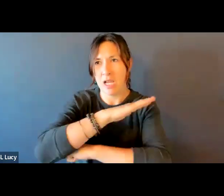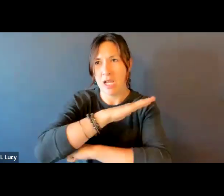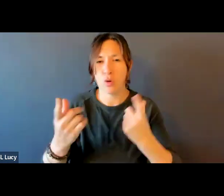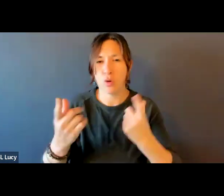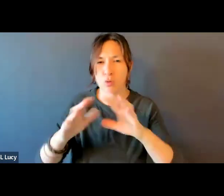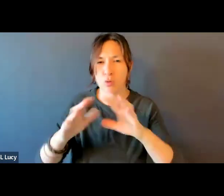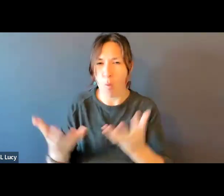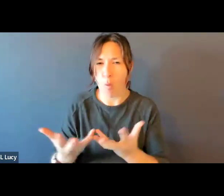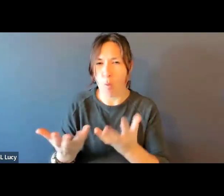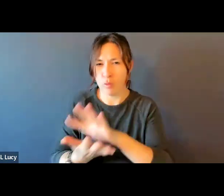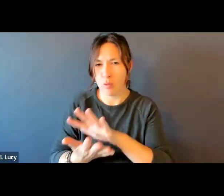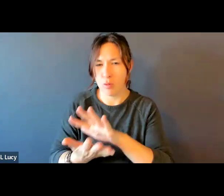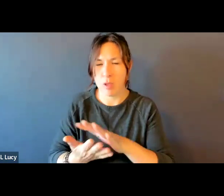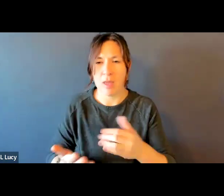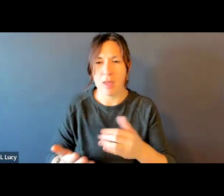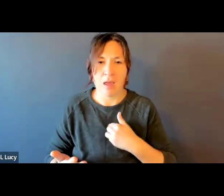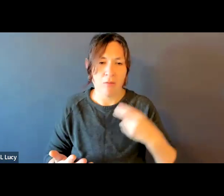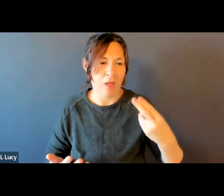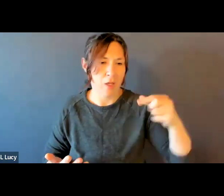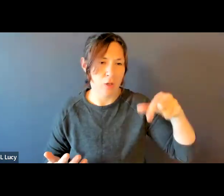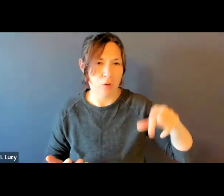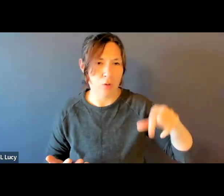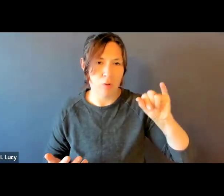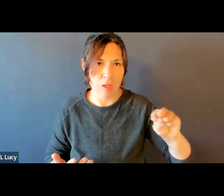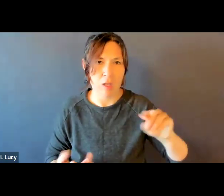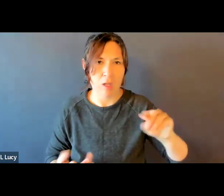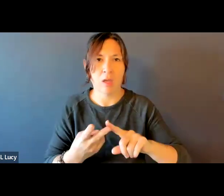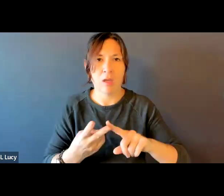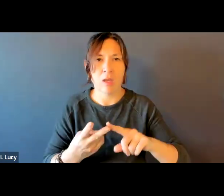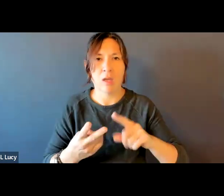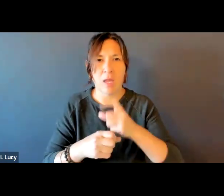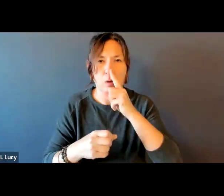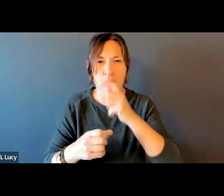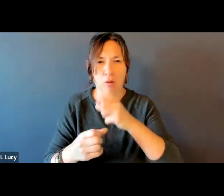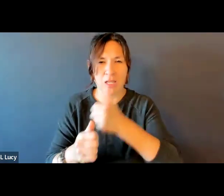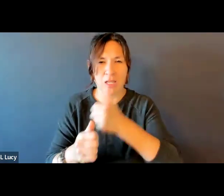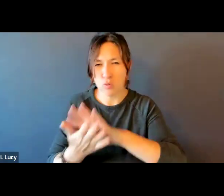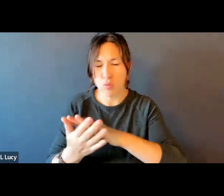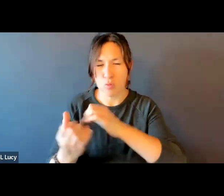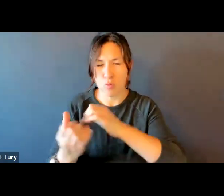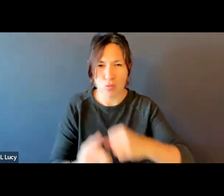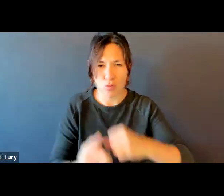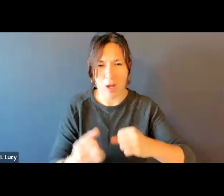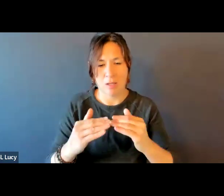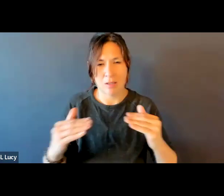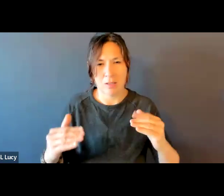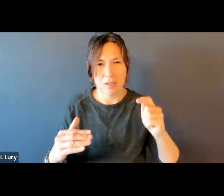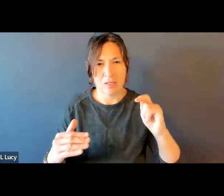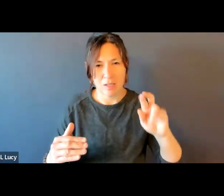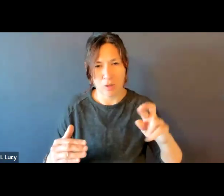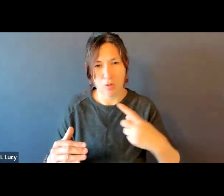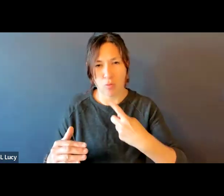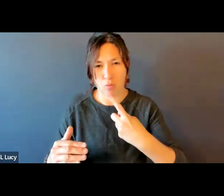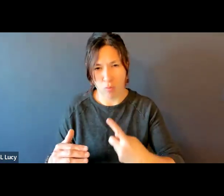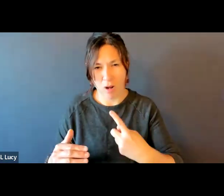HQIM and making sure students have strong tier 1 and some of the staffing work that Mike talked about. And also now really shifting